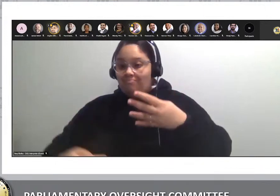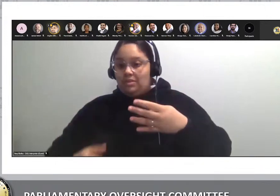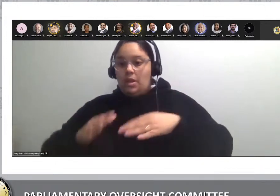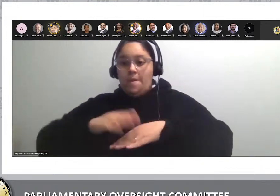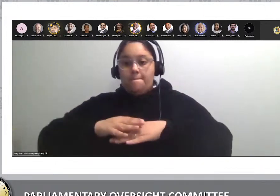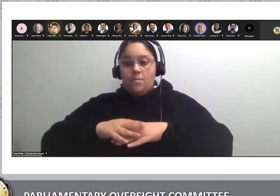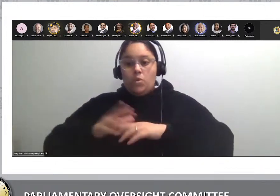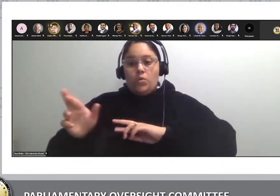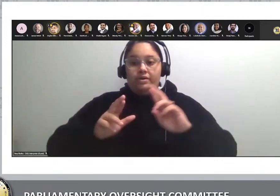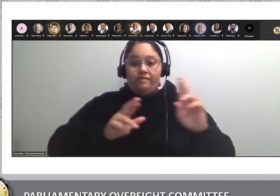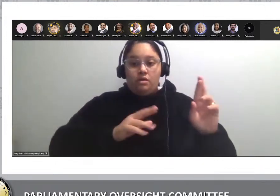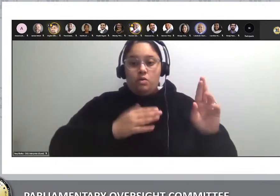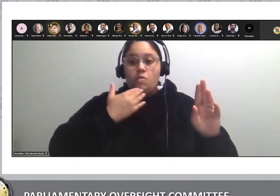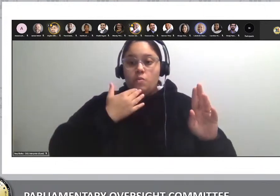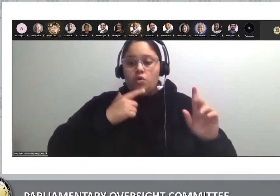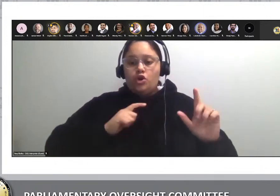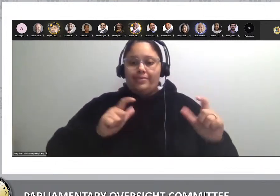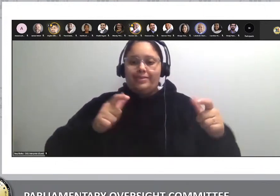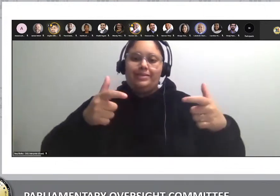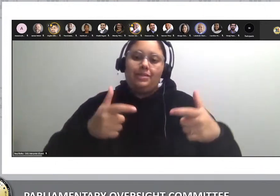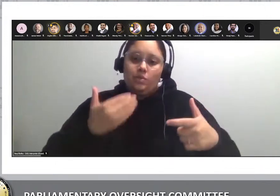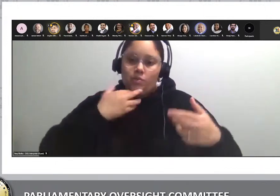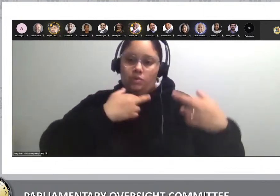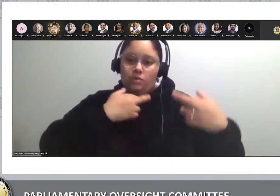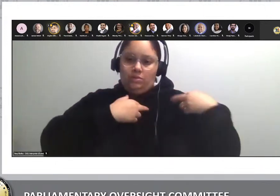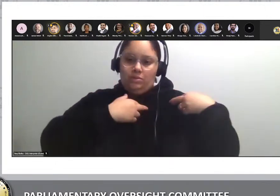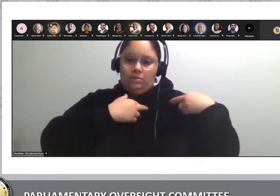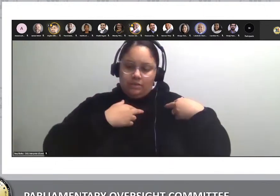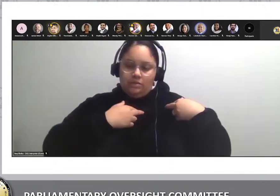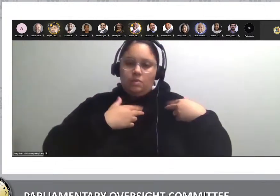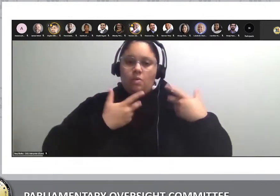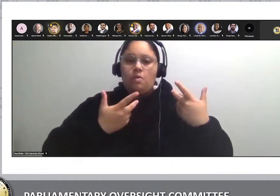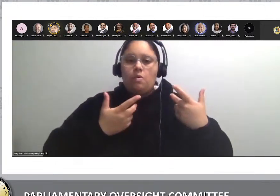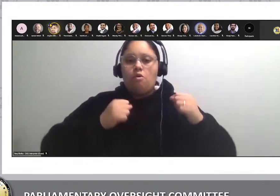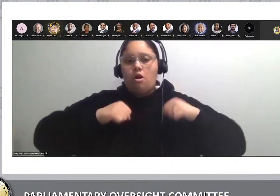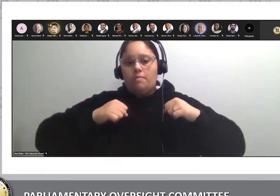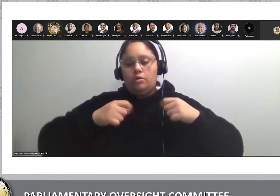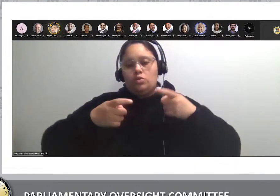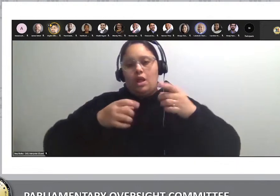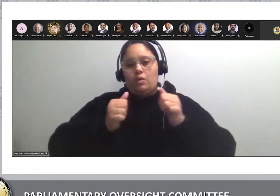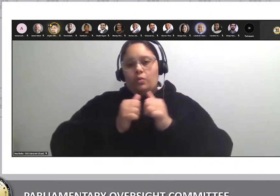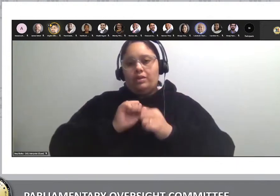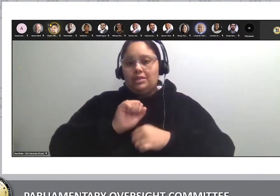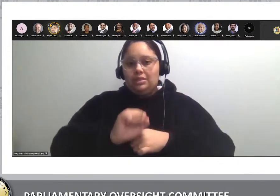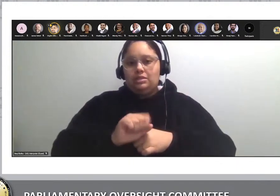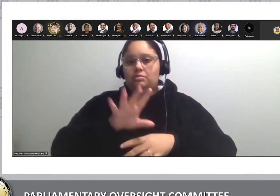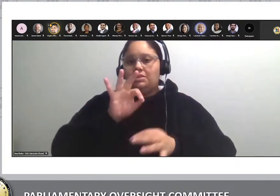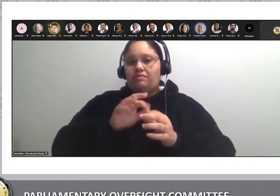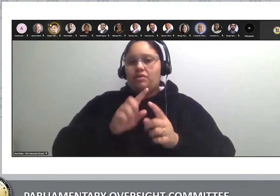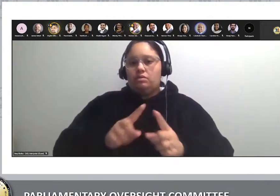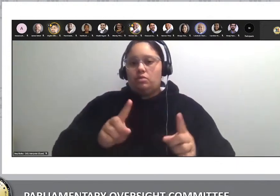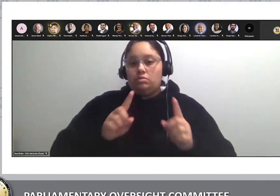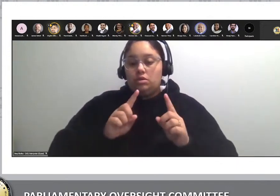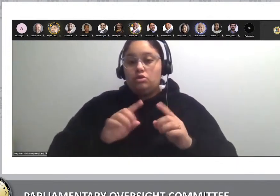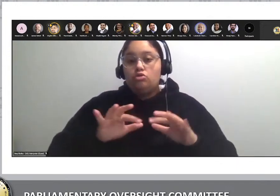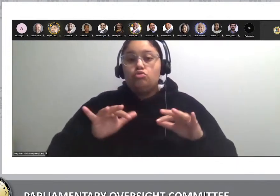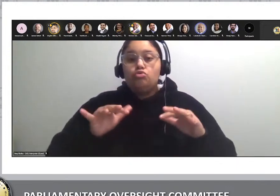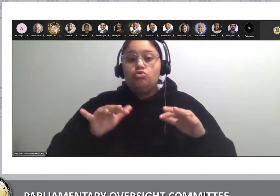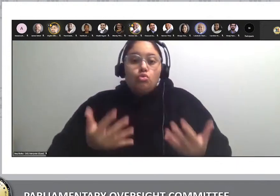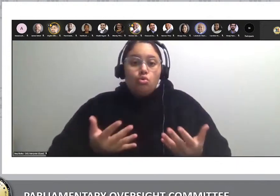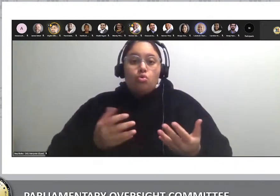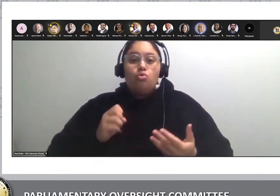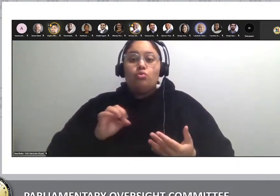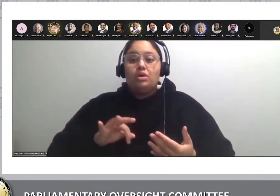further referred to the committee that is responsible or competent enough to deal with that particular department. So at all